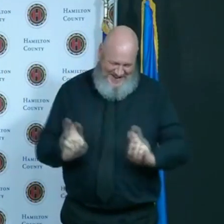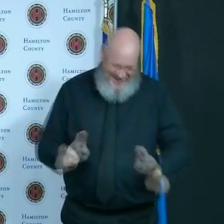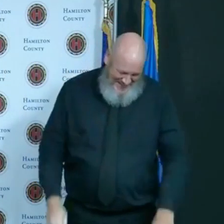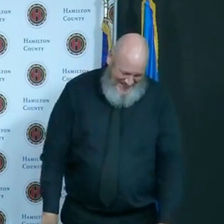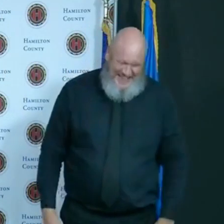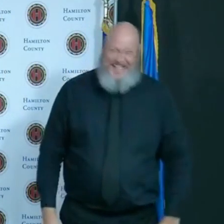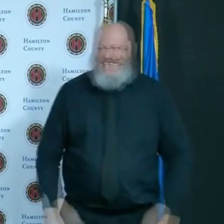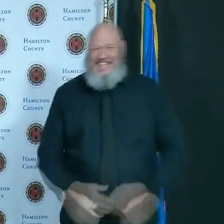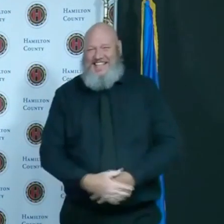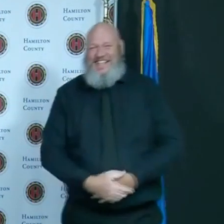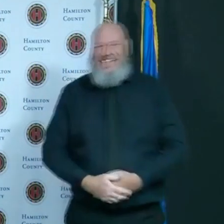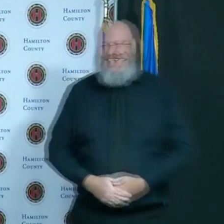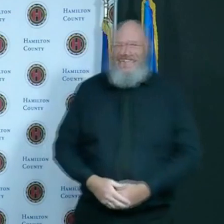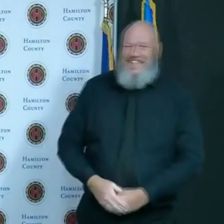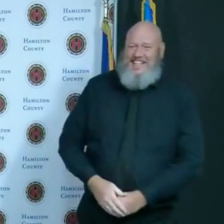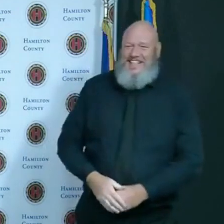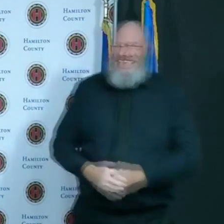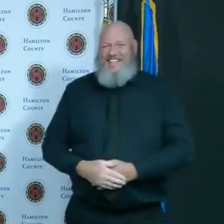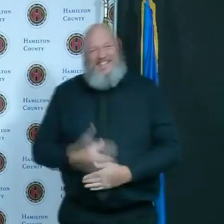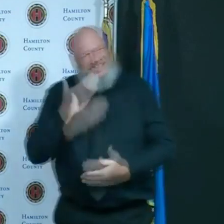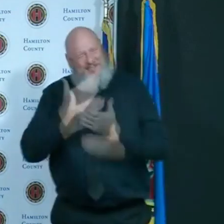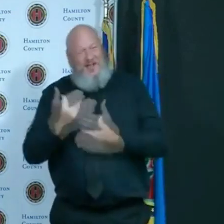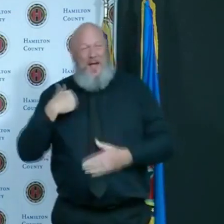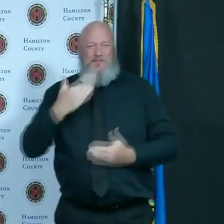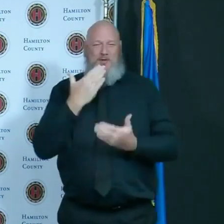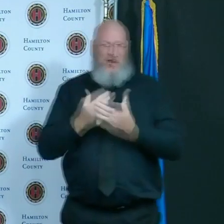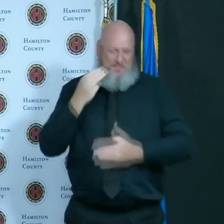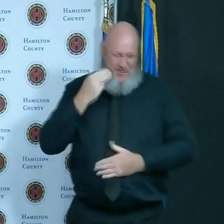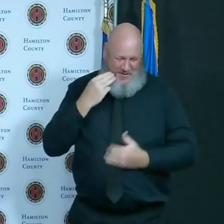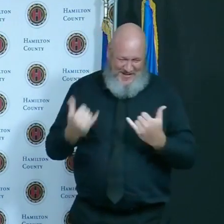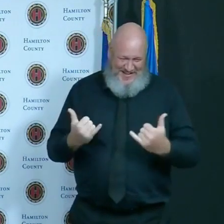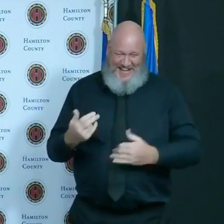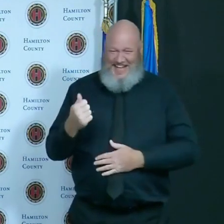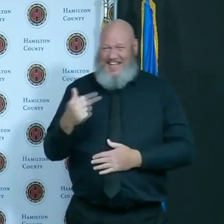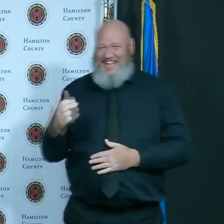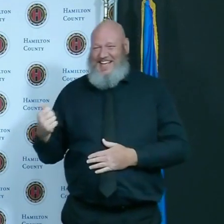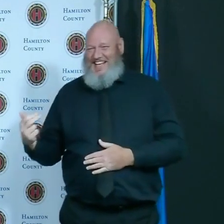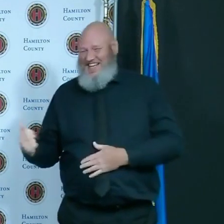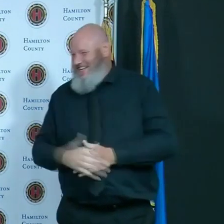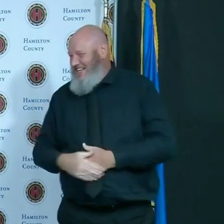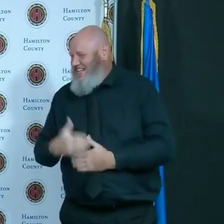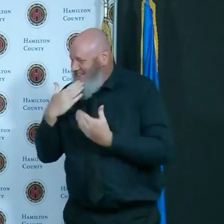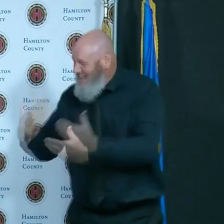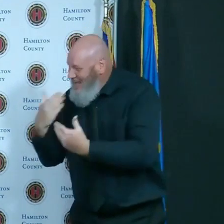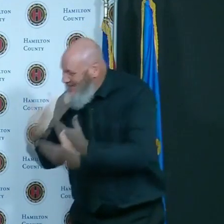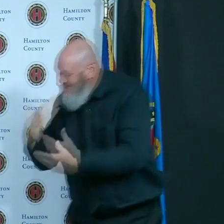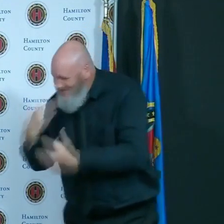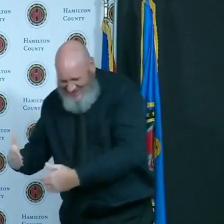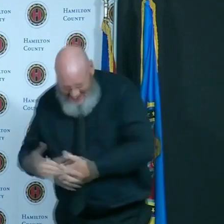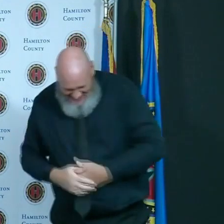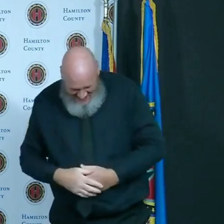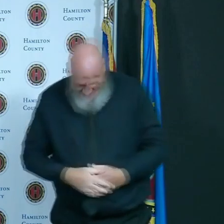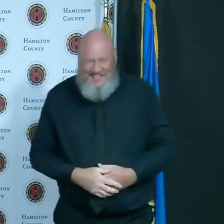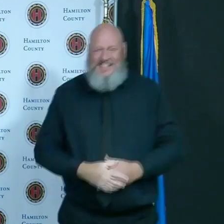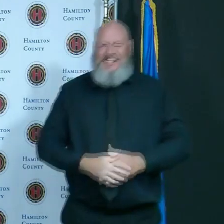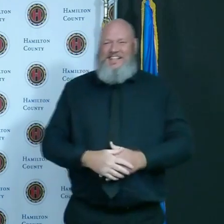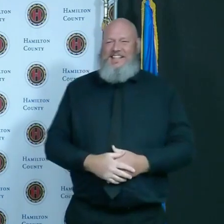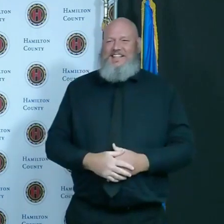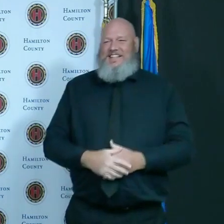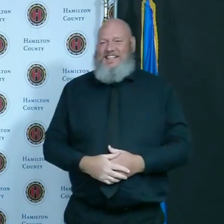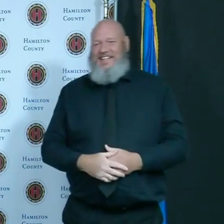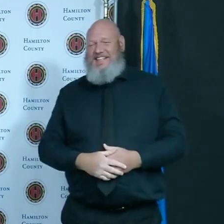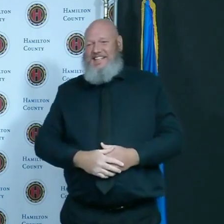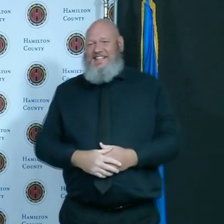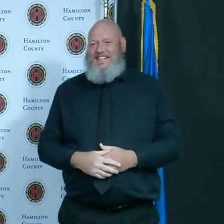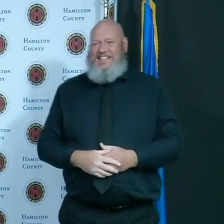Jay's in a good mood today, but just on a little bit of a delay. So anyway, thank you, Jay, for being here this morning to help interpret for